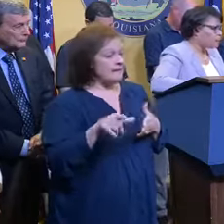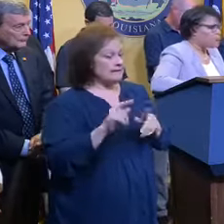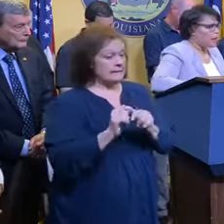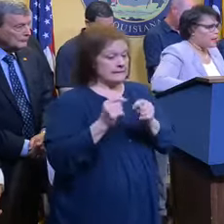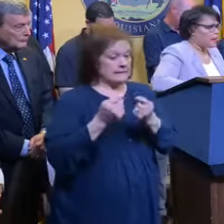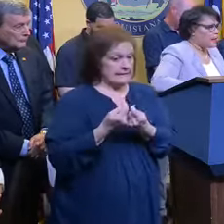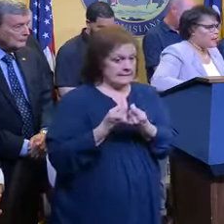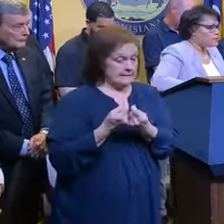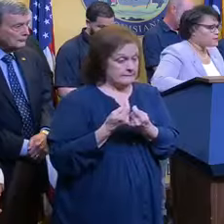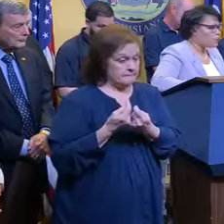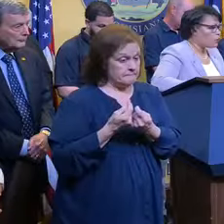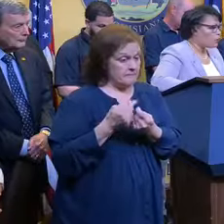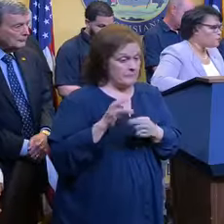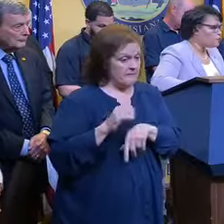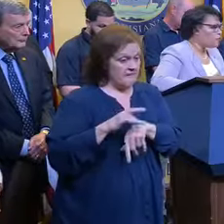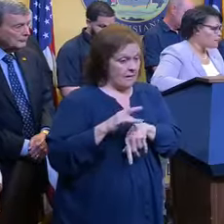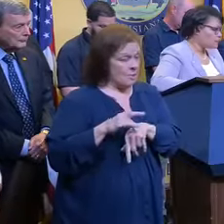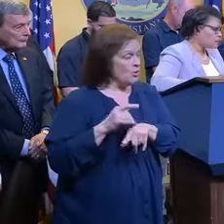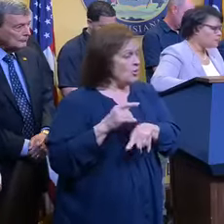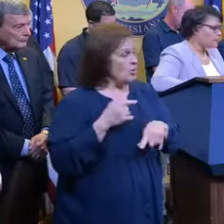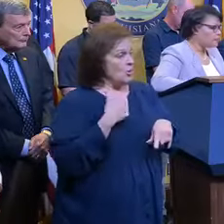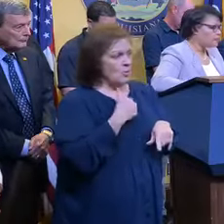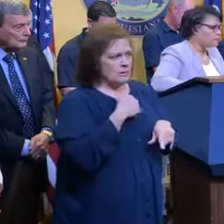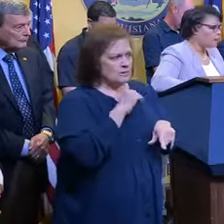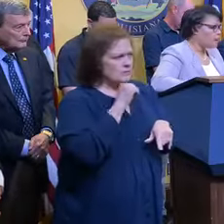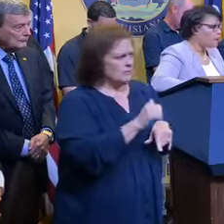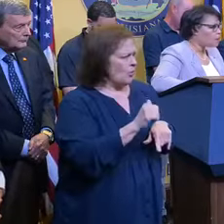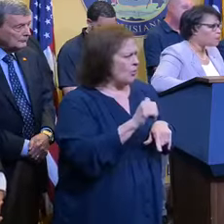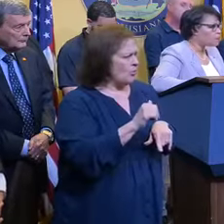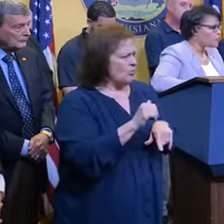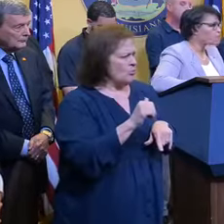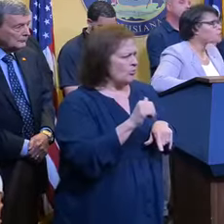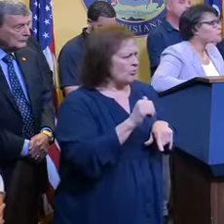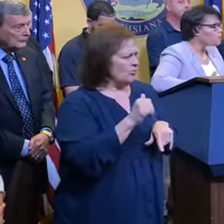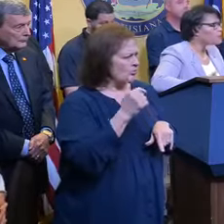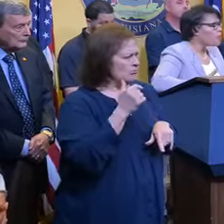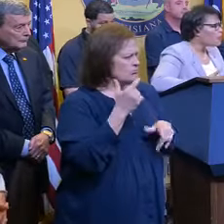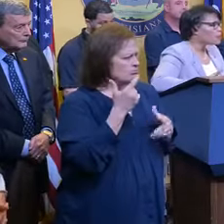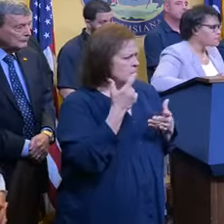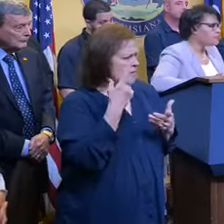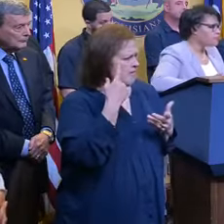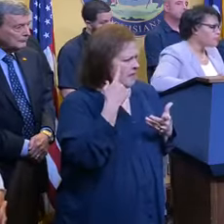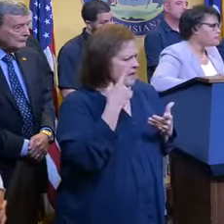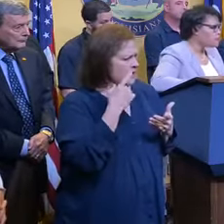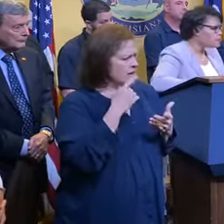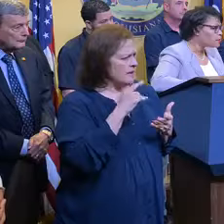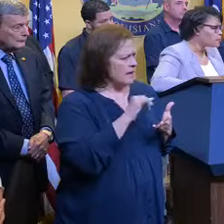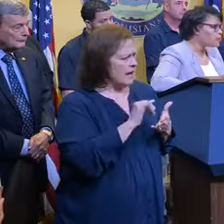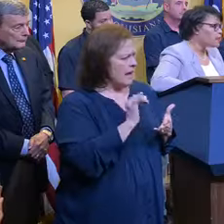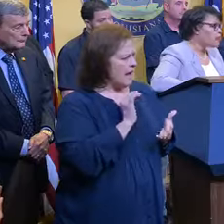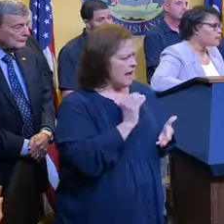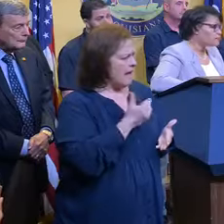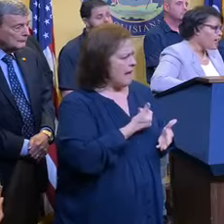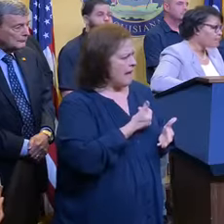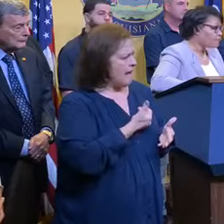team. And so we do not anticipate our police officer or public safety team